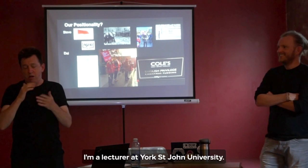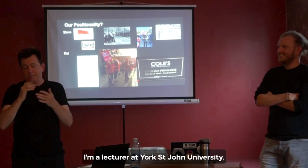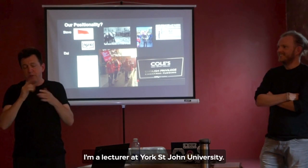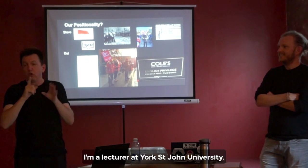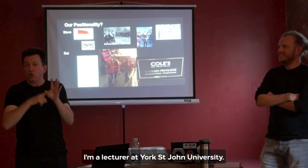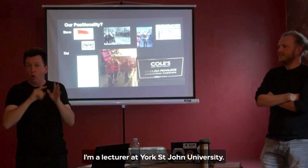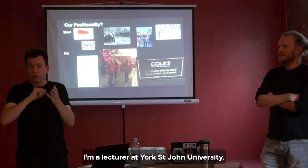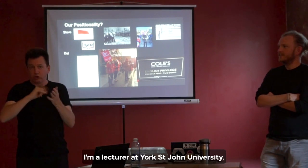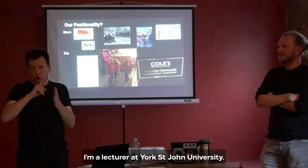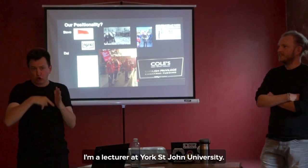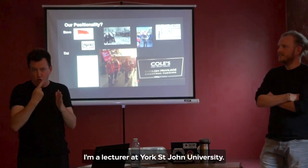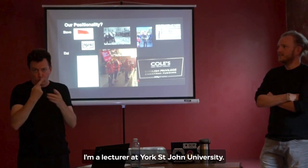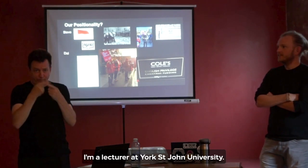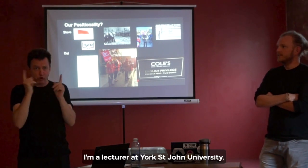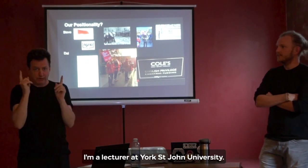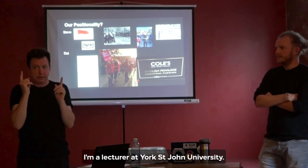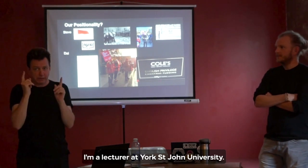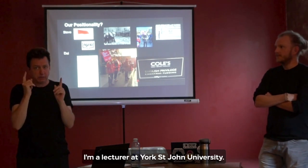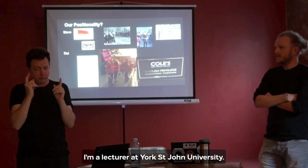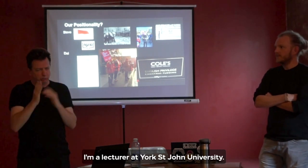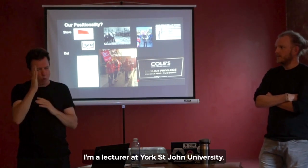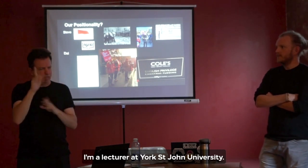I am a senior lecturer at York St John University.